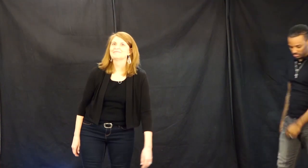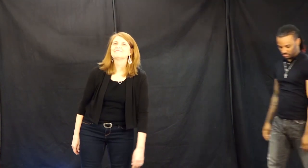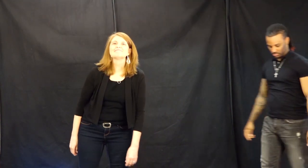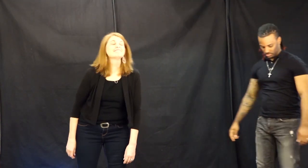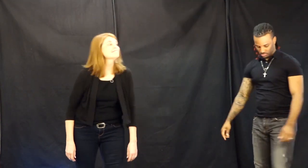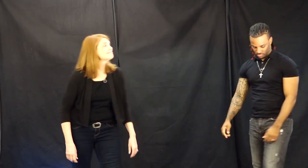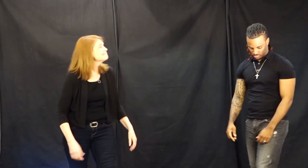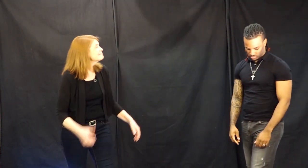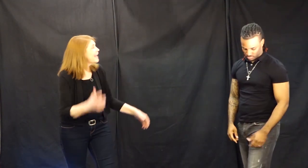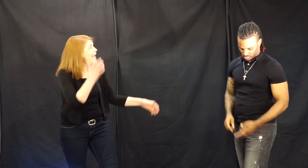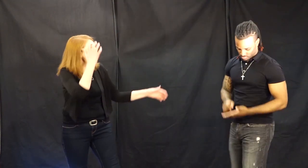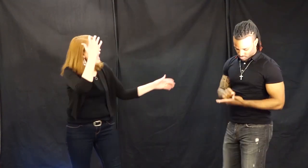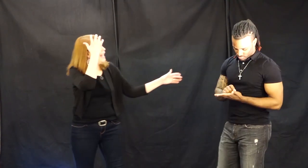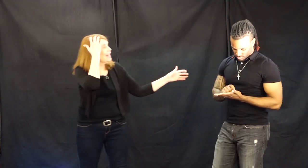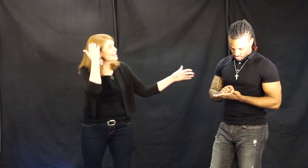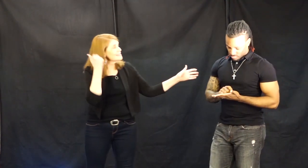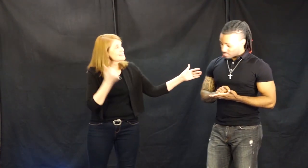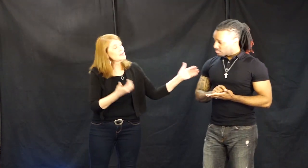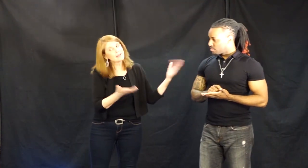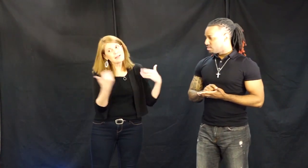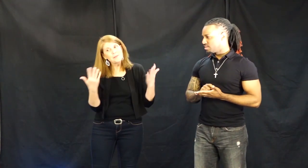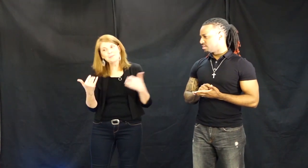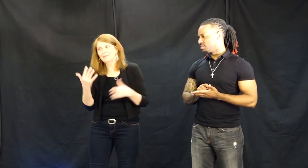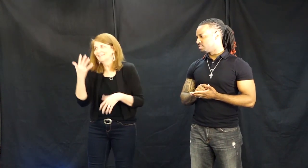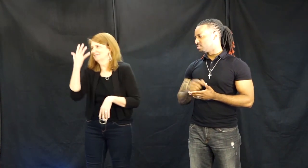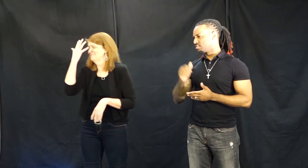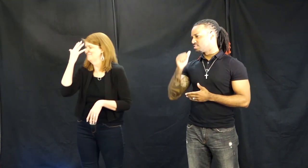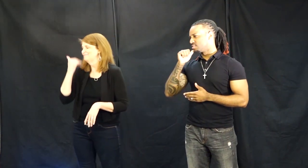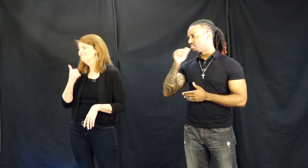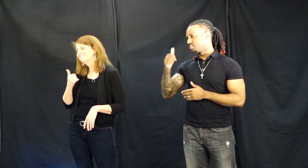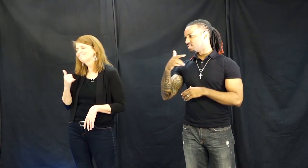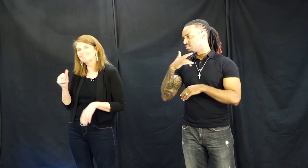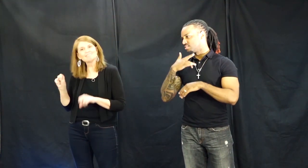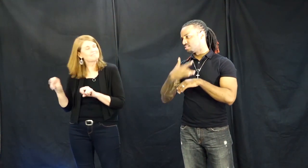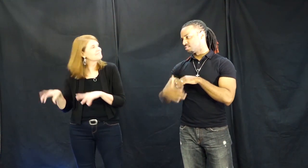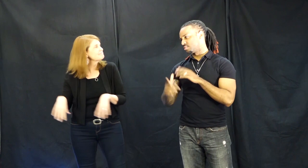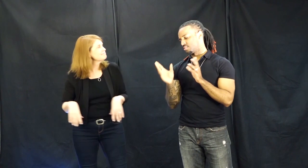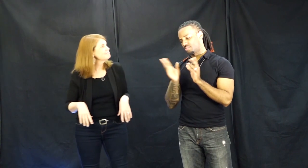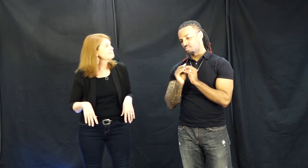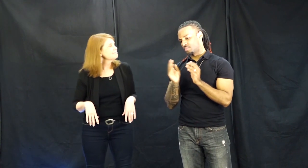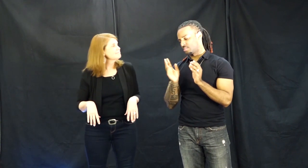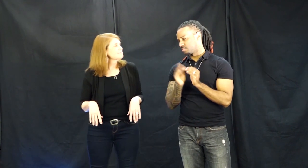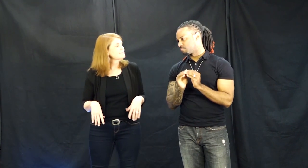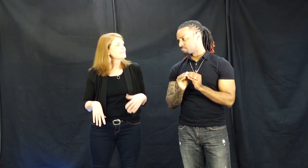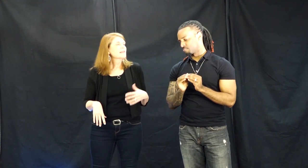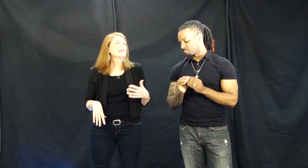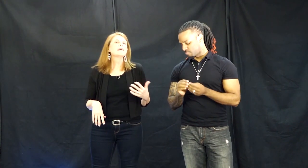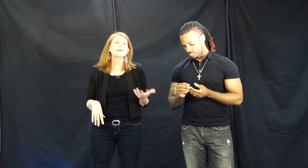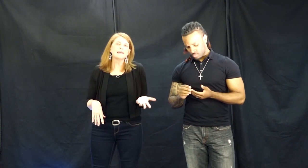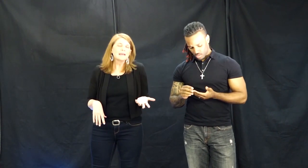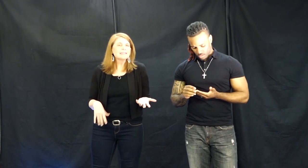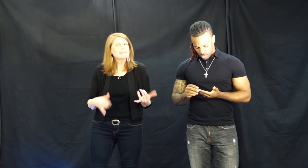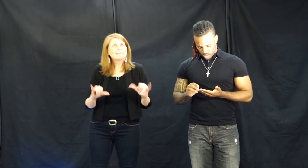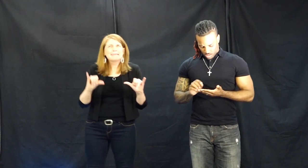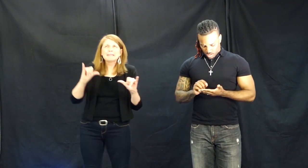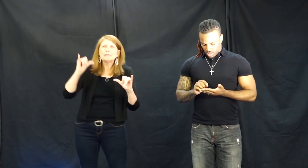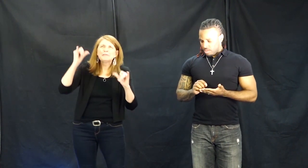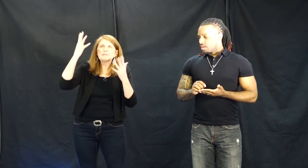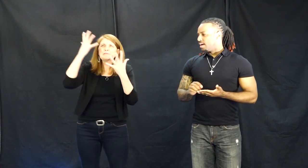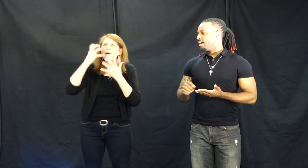Alexander, come back to sleep. I have an early meeting out of town. It's still dark outside.